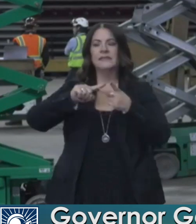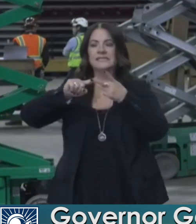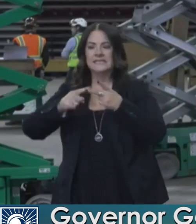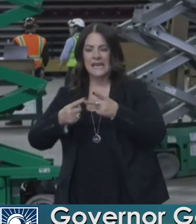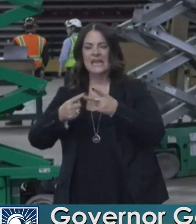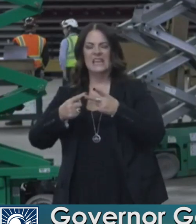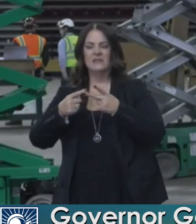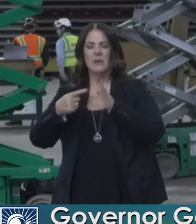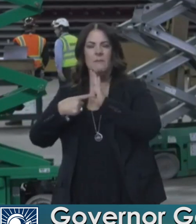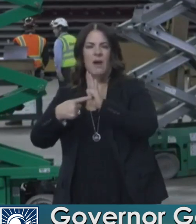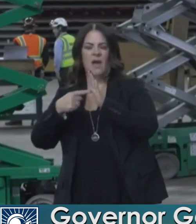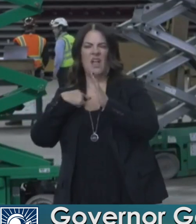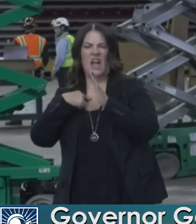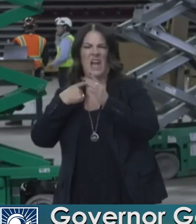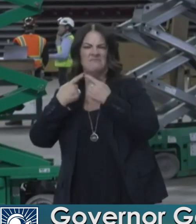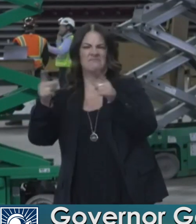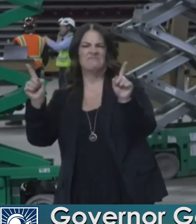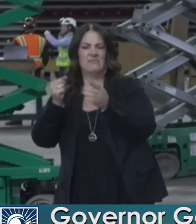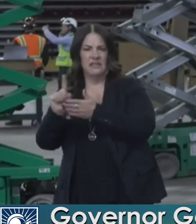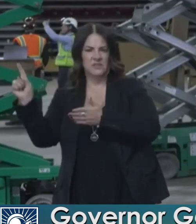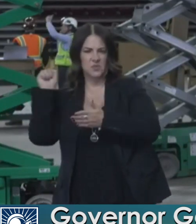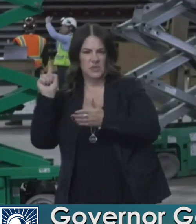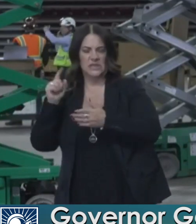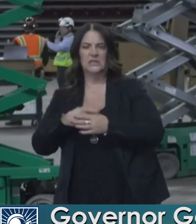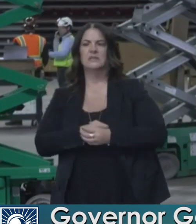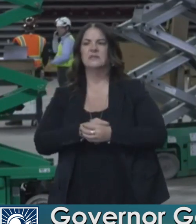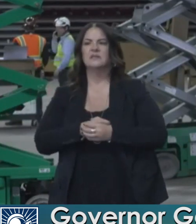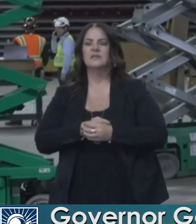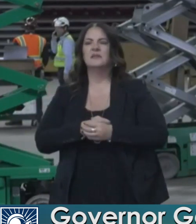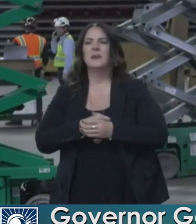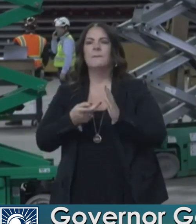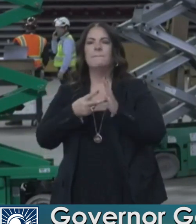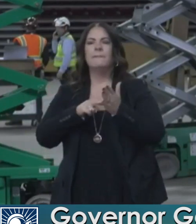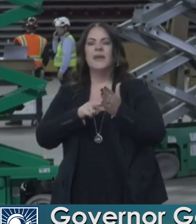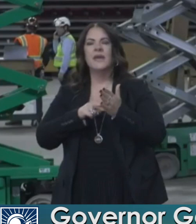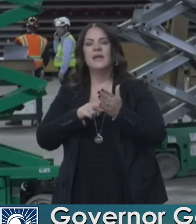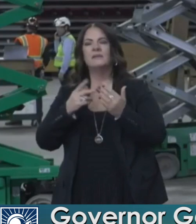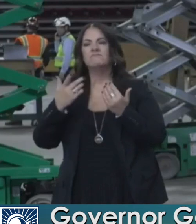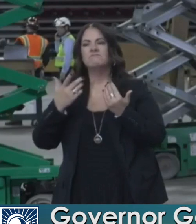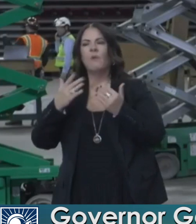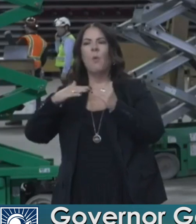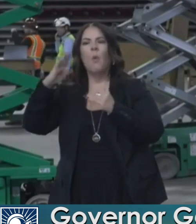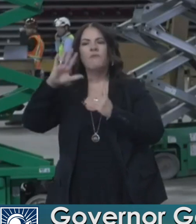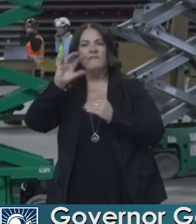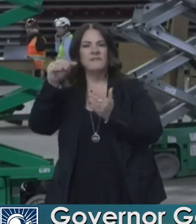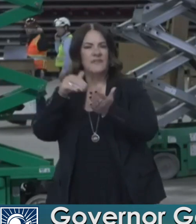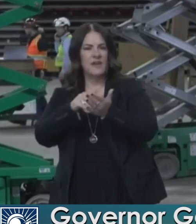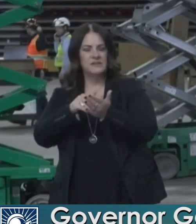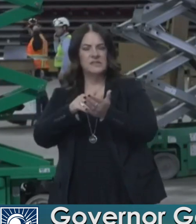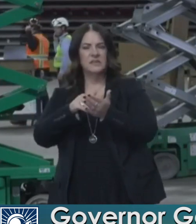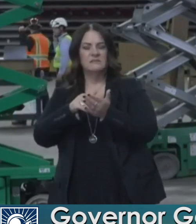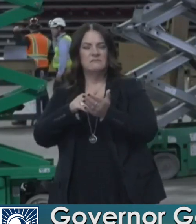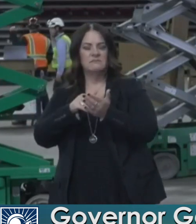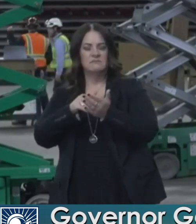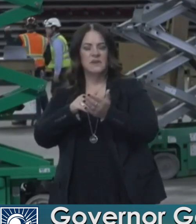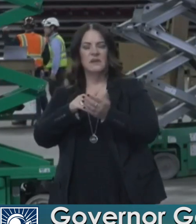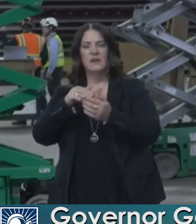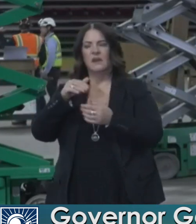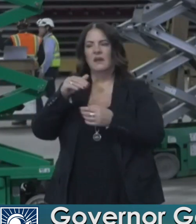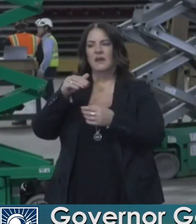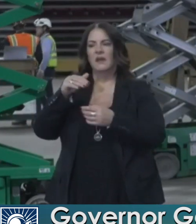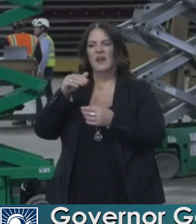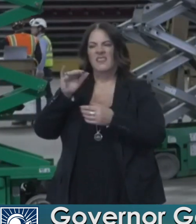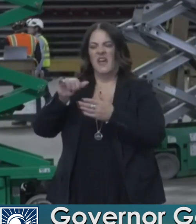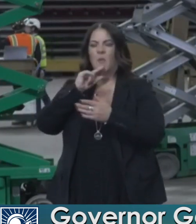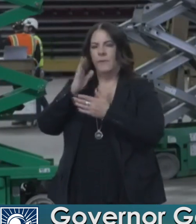last week, you'll see those numbers go north of 50,000. That would represent Phase 2 of our process. So this